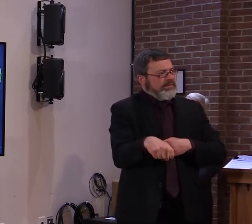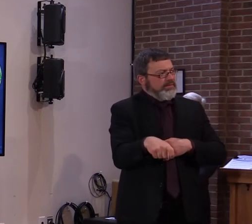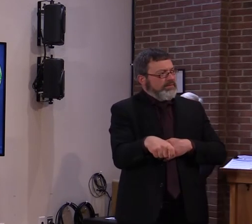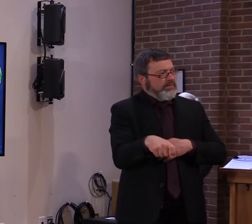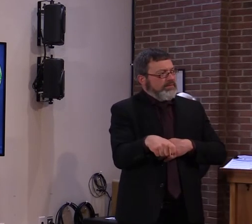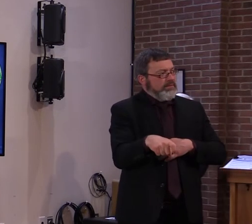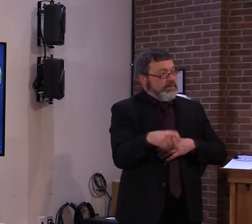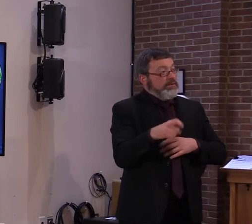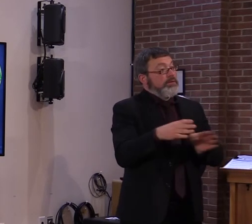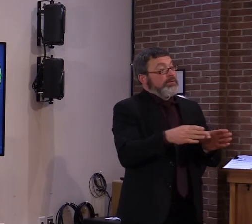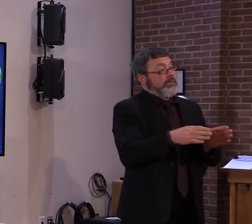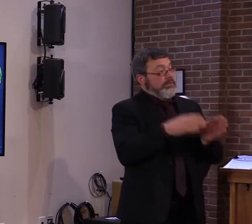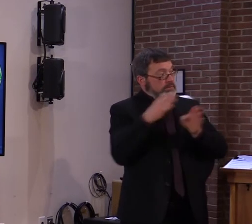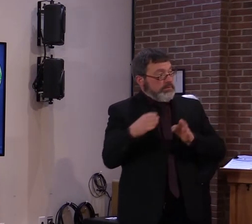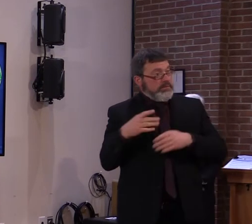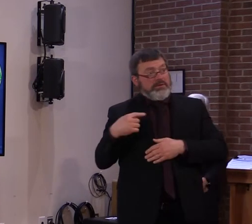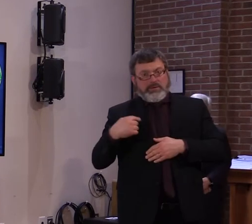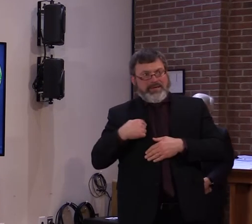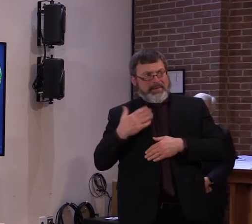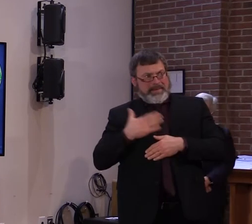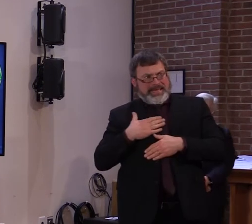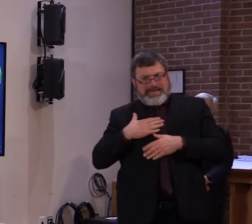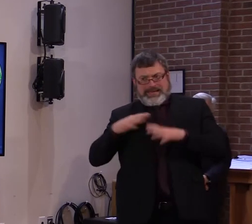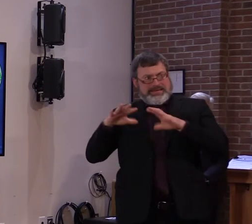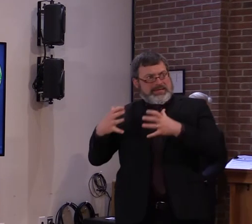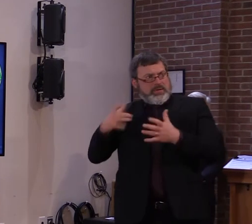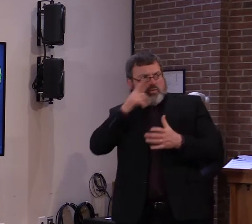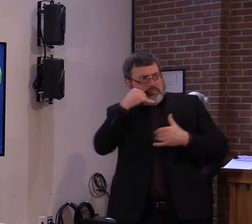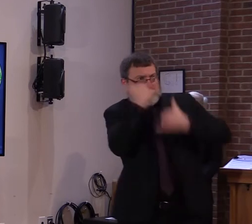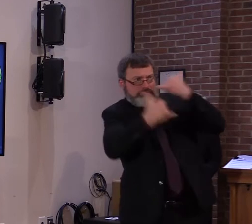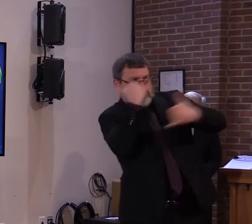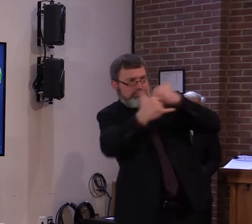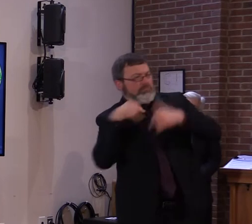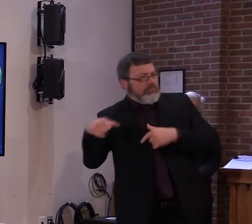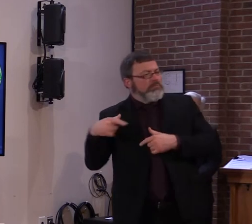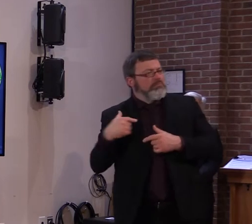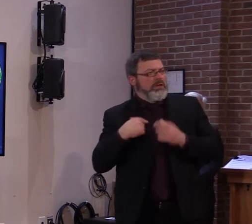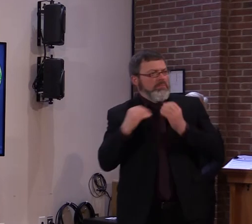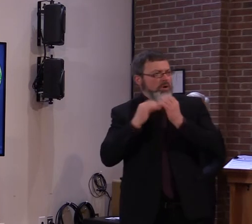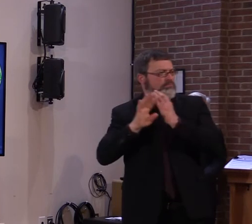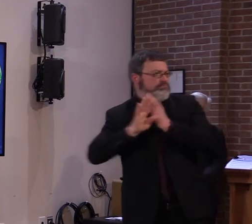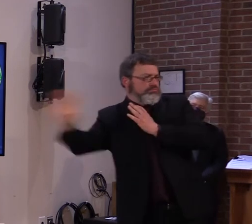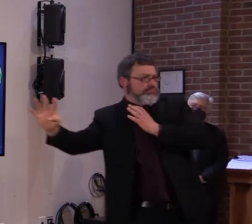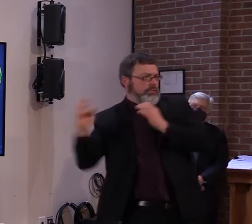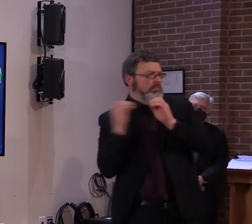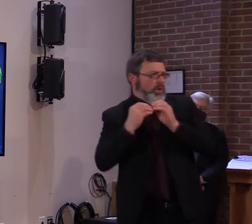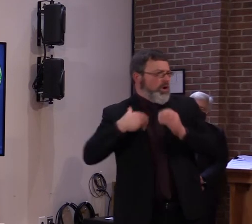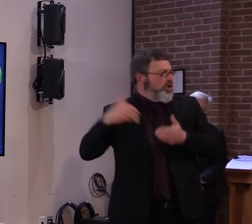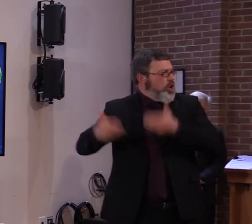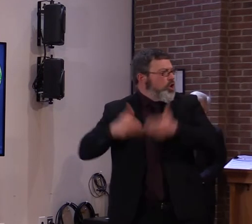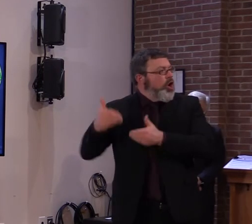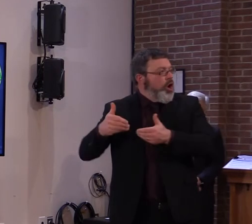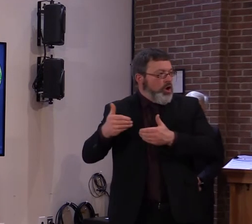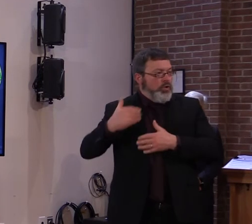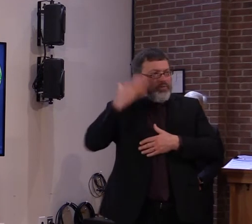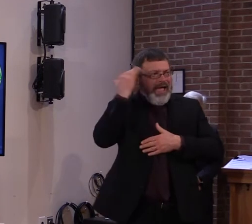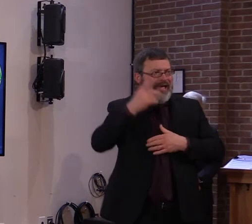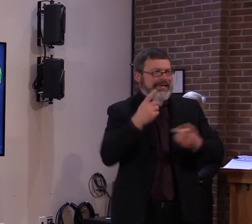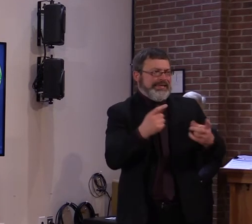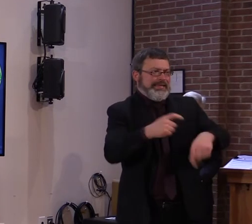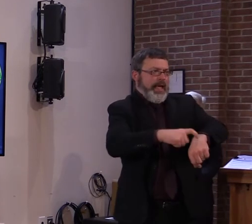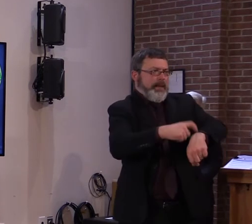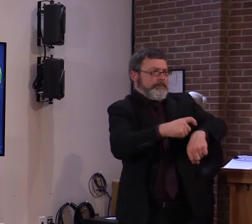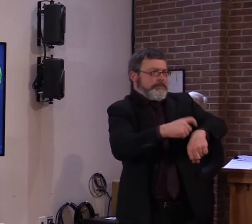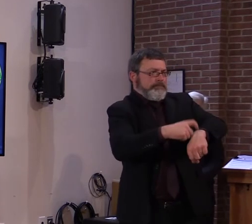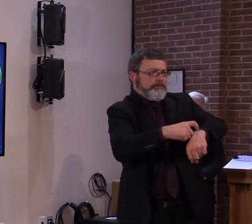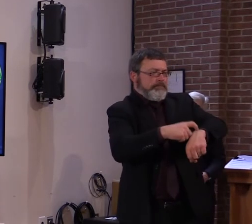be contacted is reached as quickly as possible, because that is how one contains this virus. But